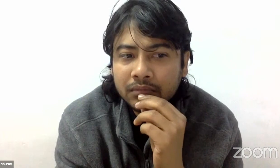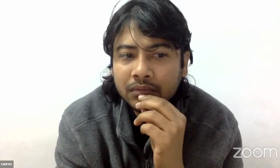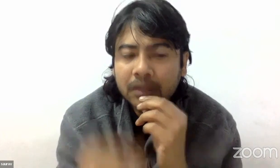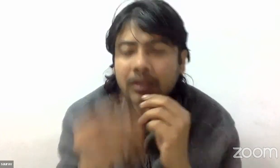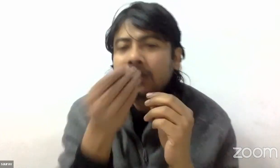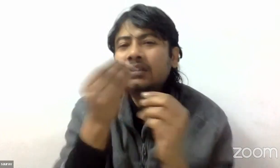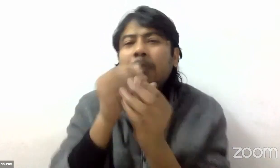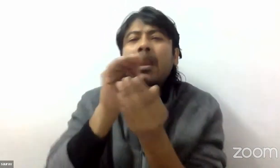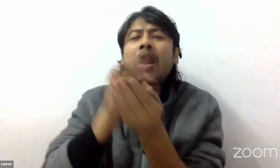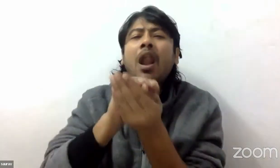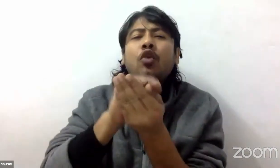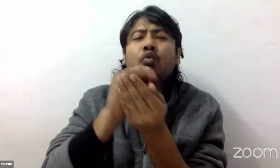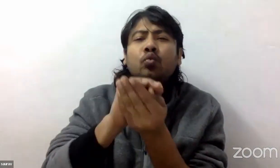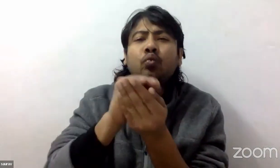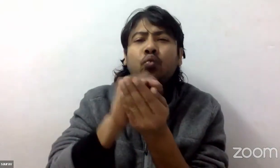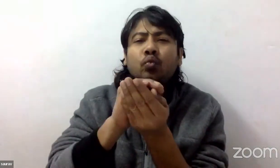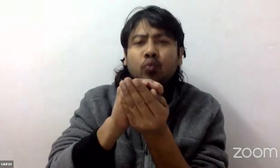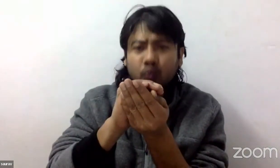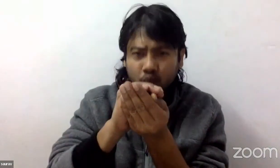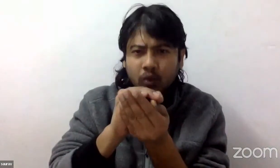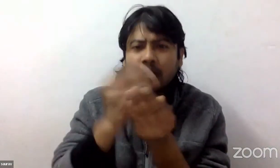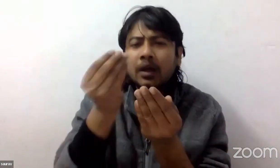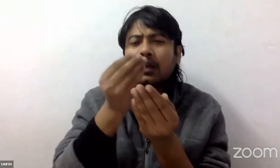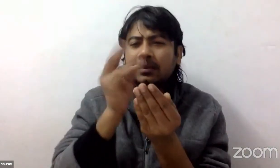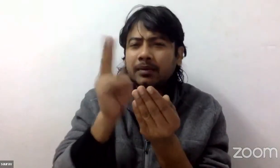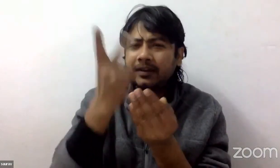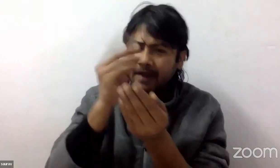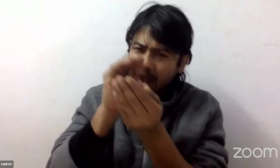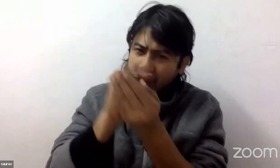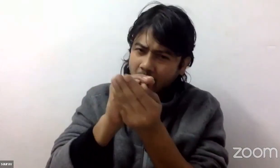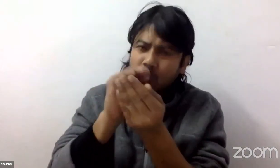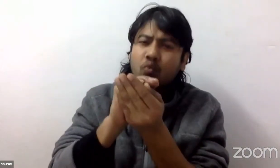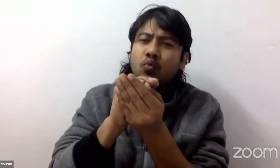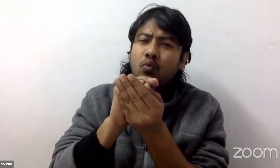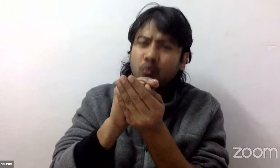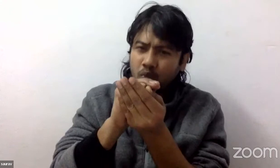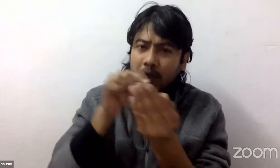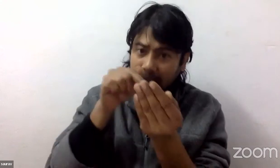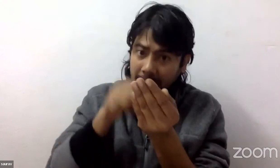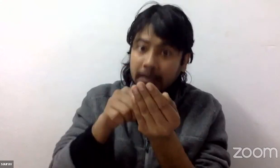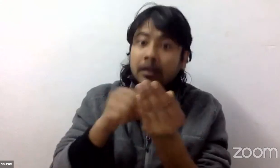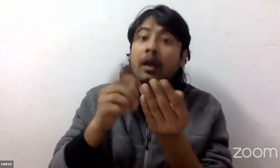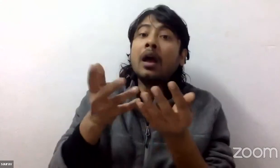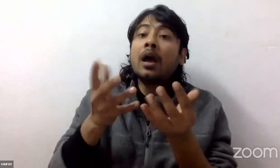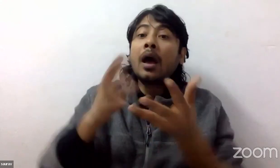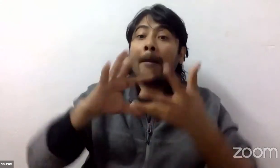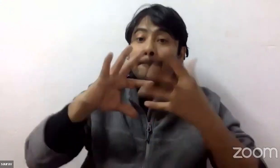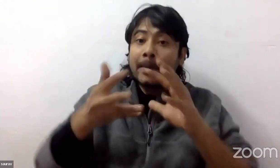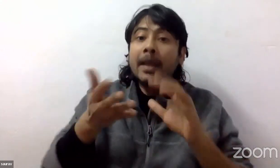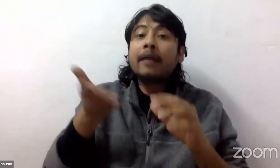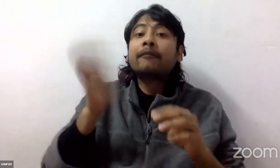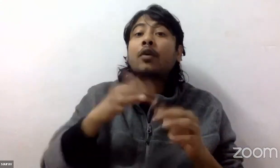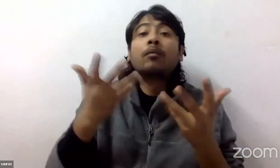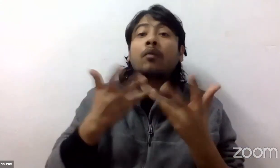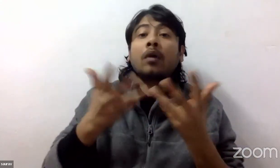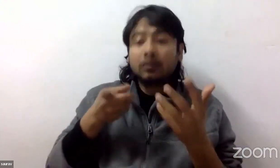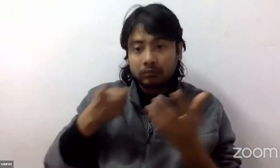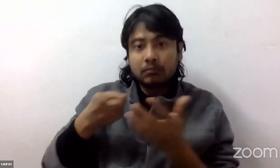Okay. I'll do one thing, sorry, Prabhu. I can send a separate video, or I'll